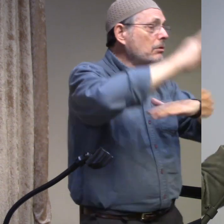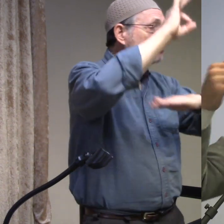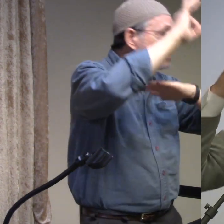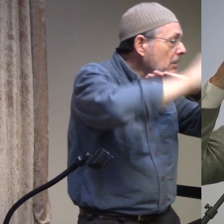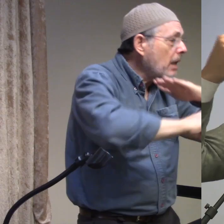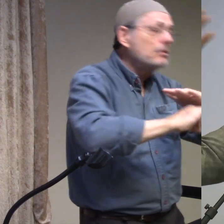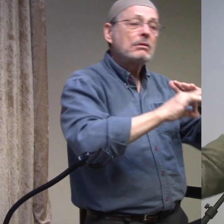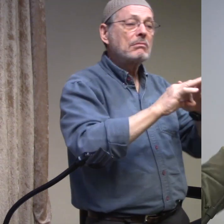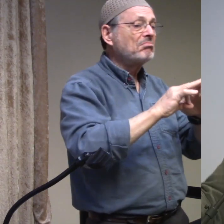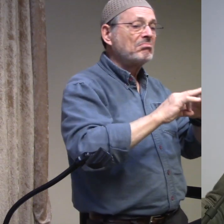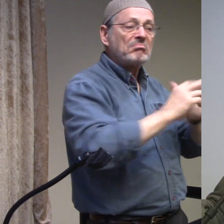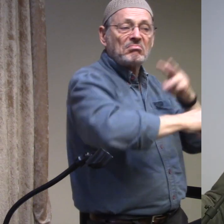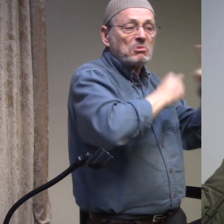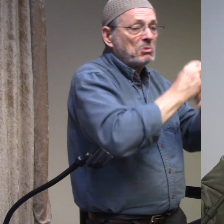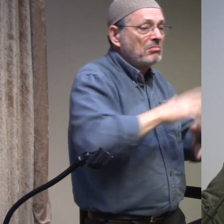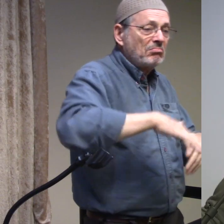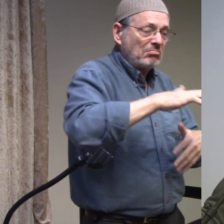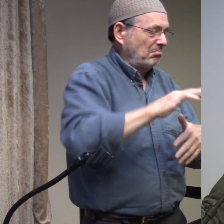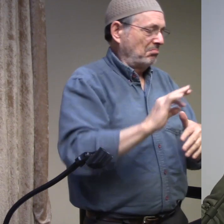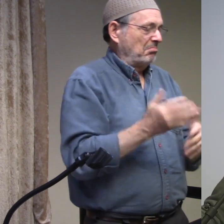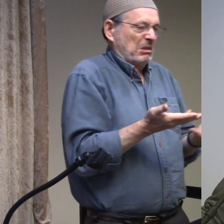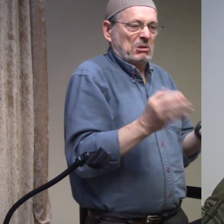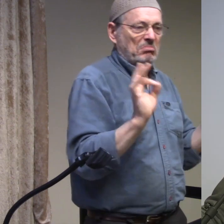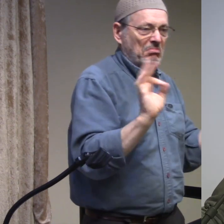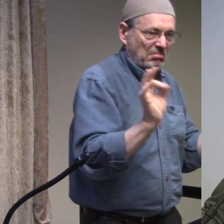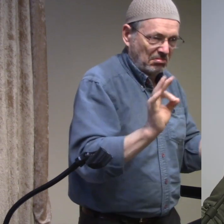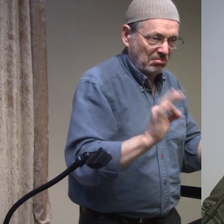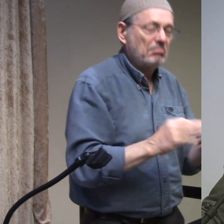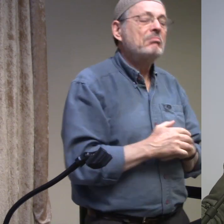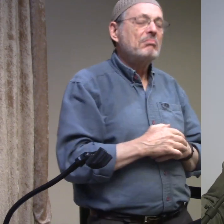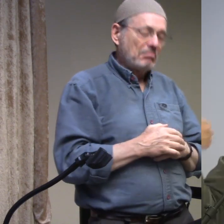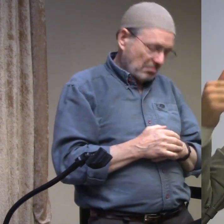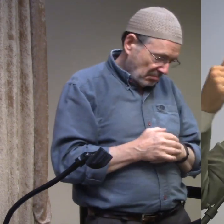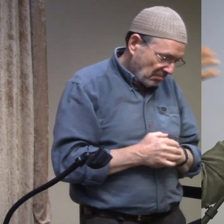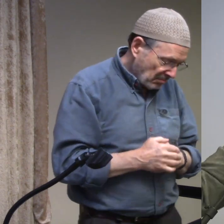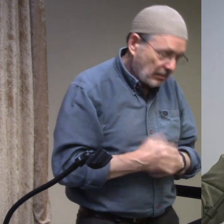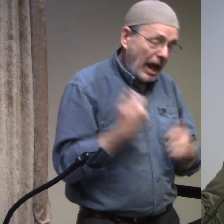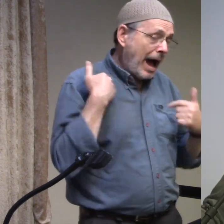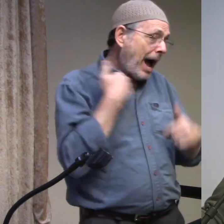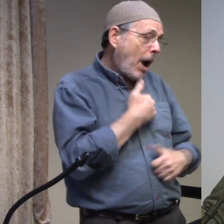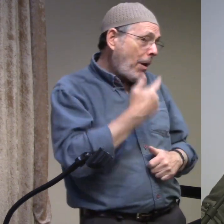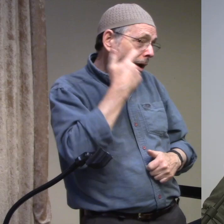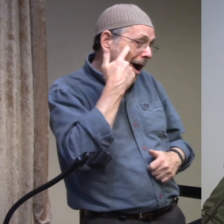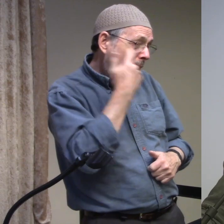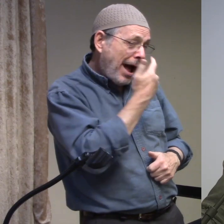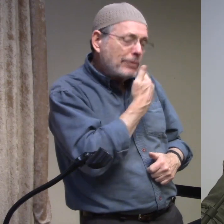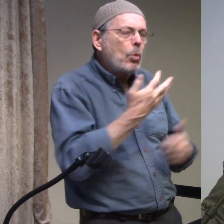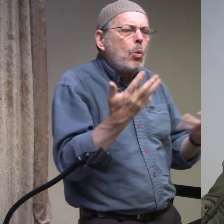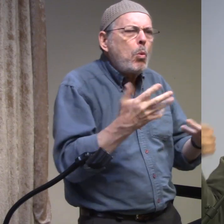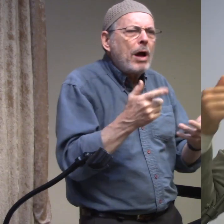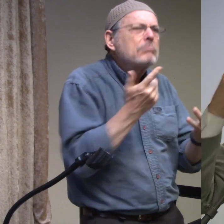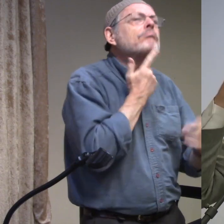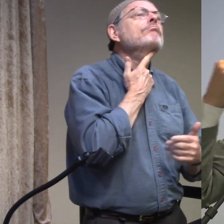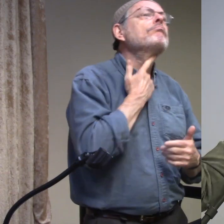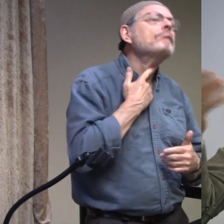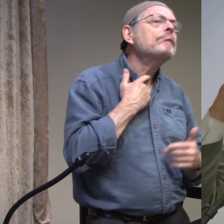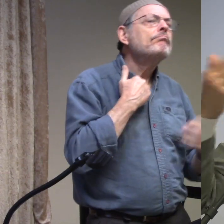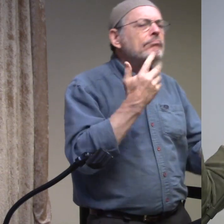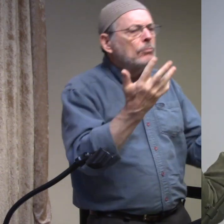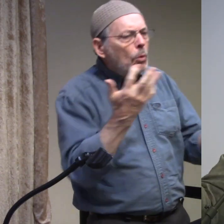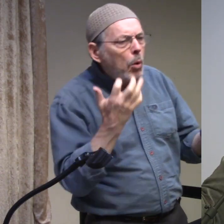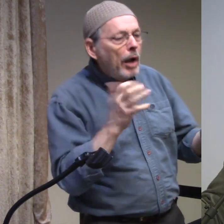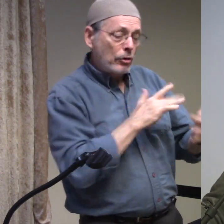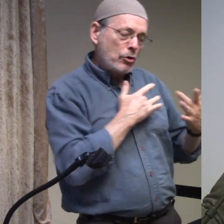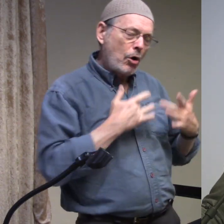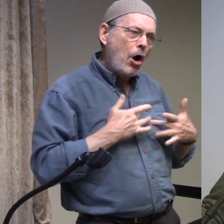And where are our eyes setting? What are our eyes yearning for? What is our